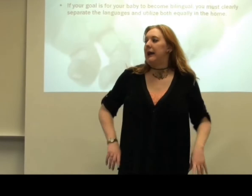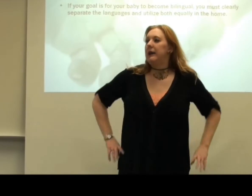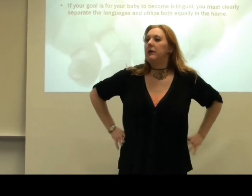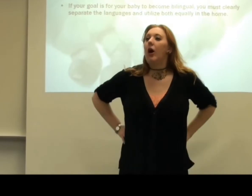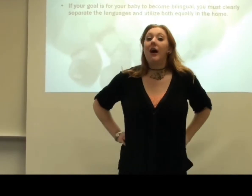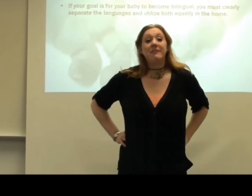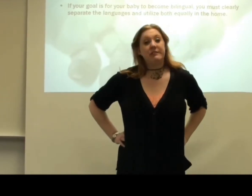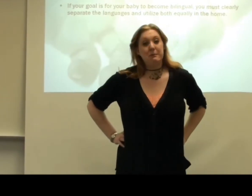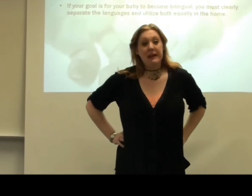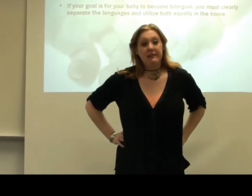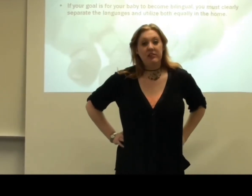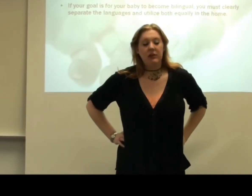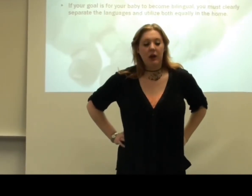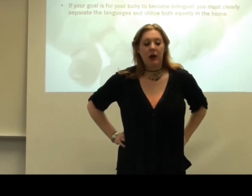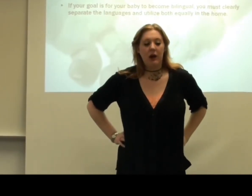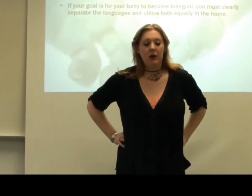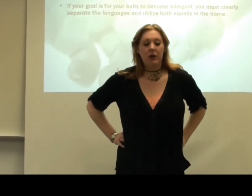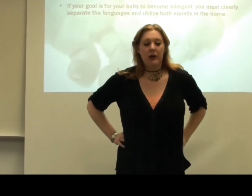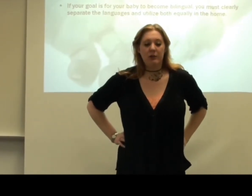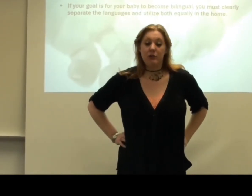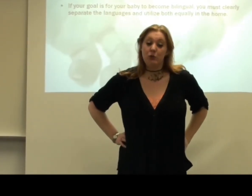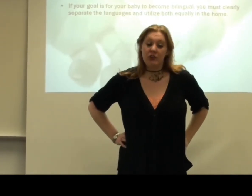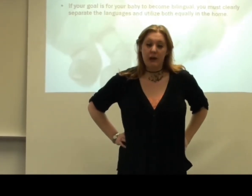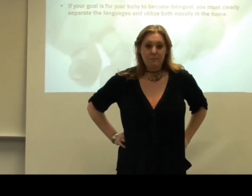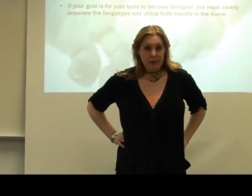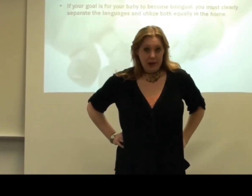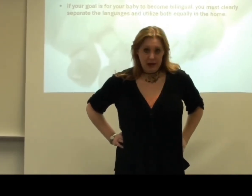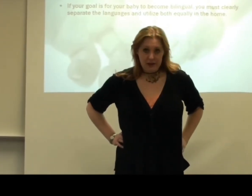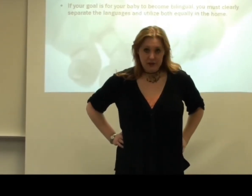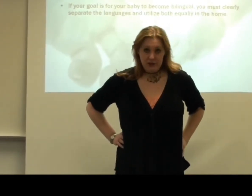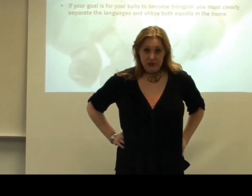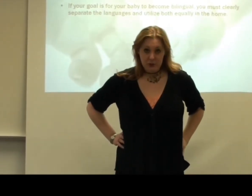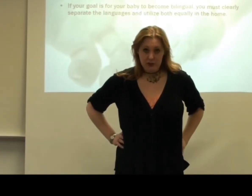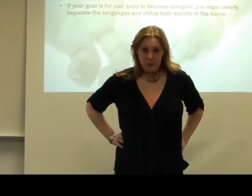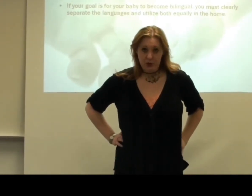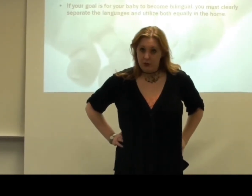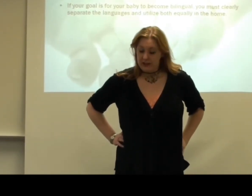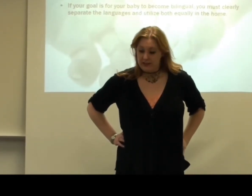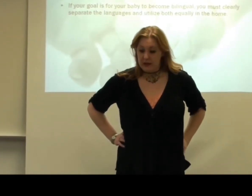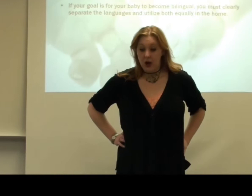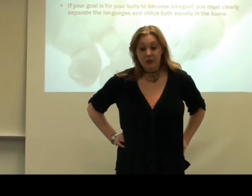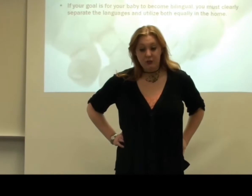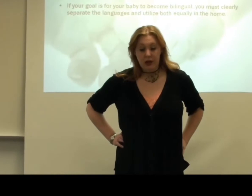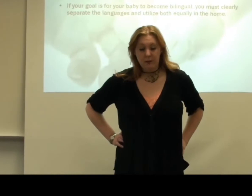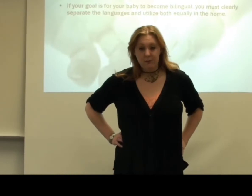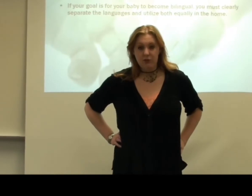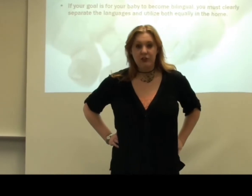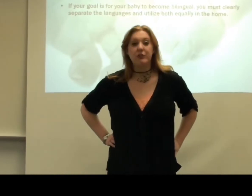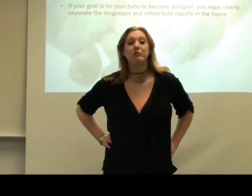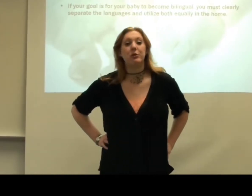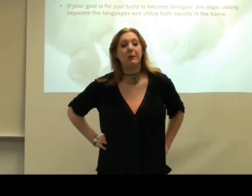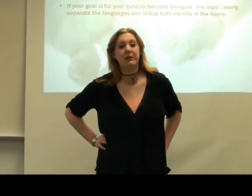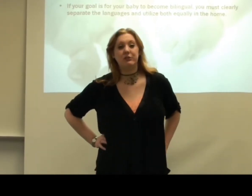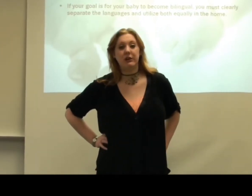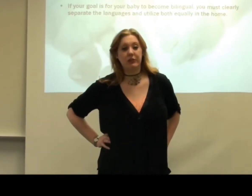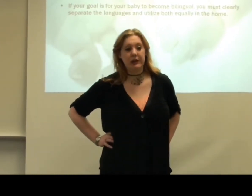My office mate, her name is Uta, and she was born and raised in Austria. She's the German instructor